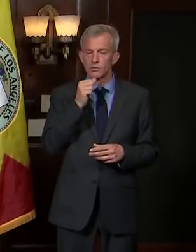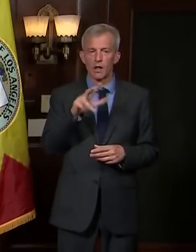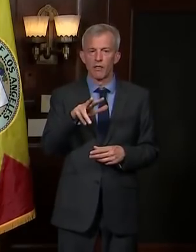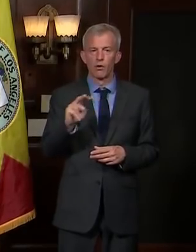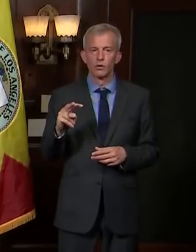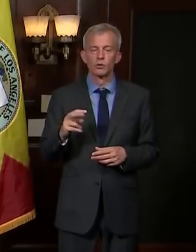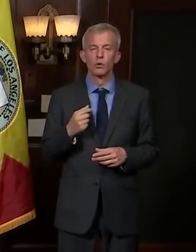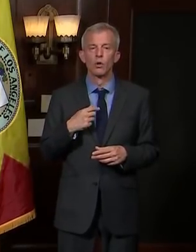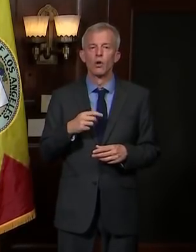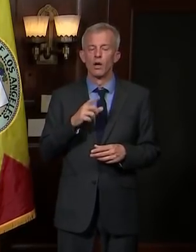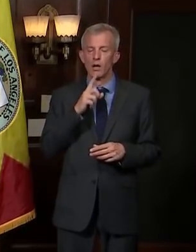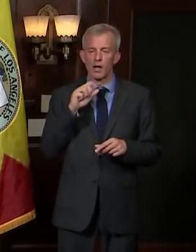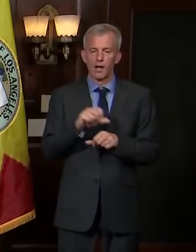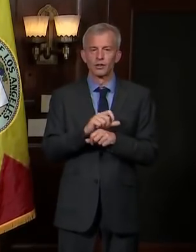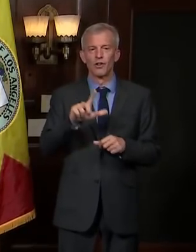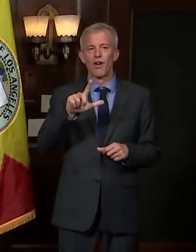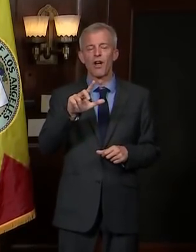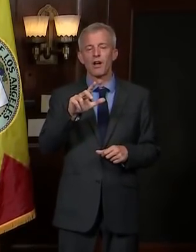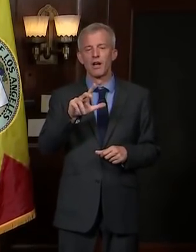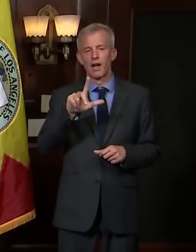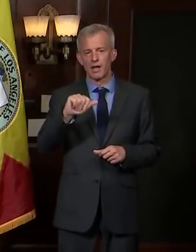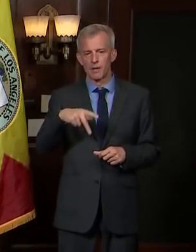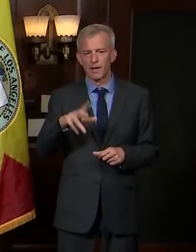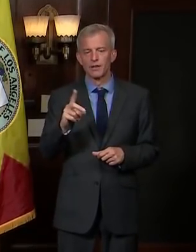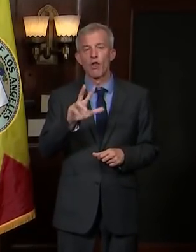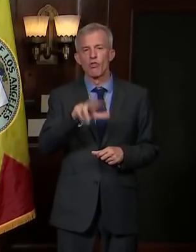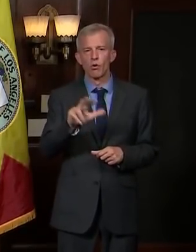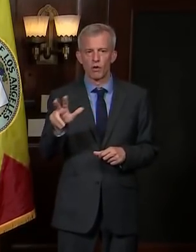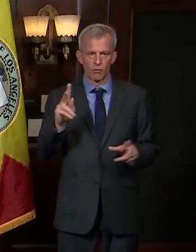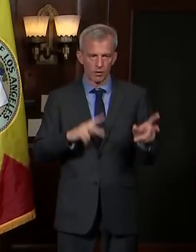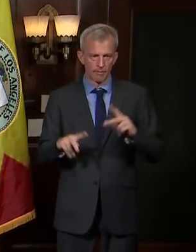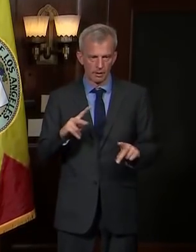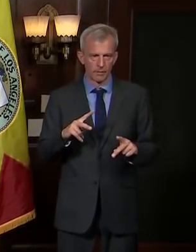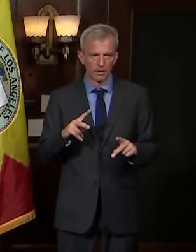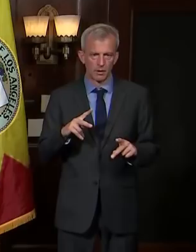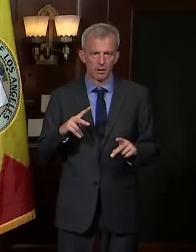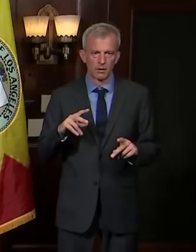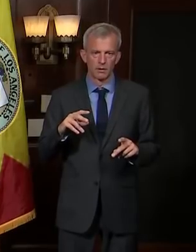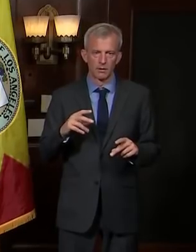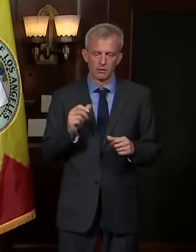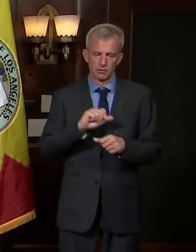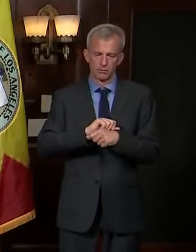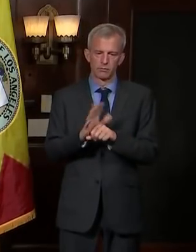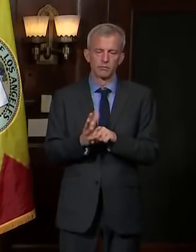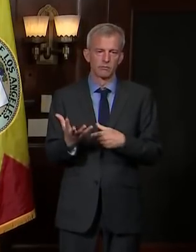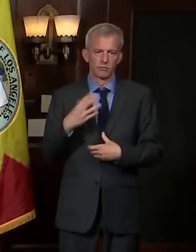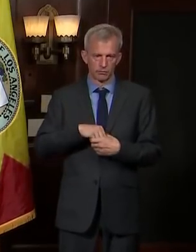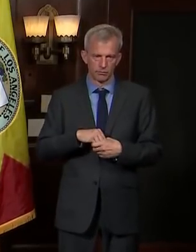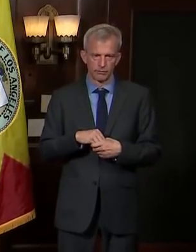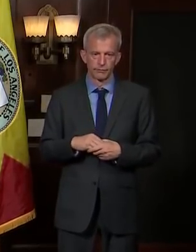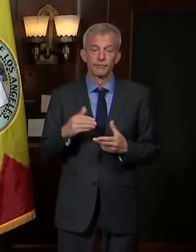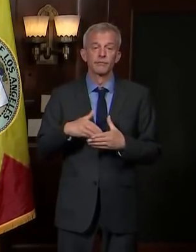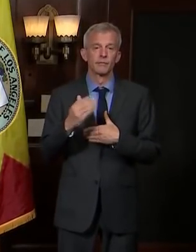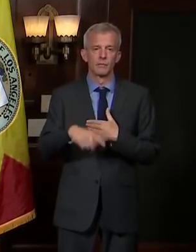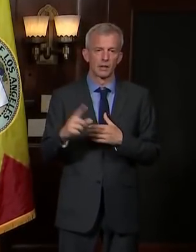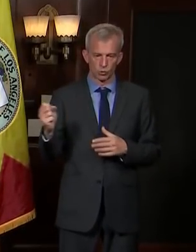that a couple minutes before we come in here, 33 now, of about those 10,000 officers and a few thousand civilians. Next